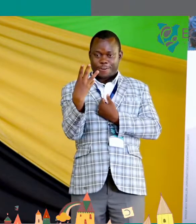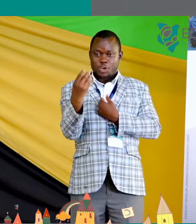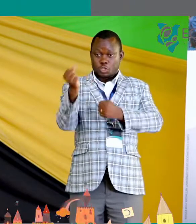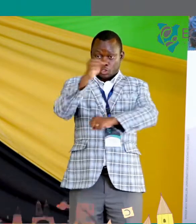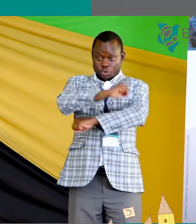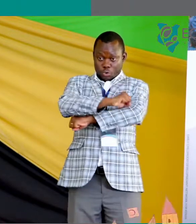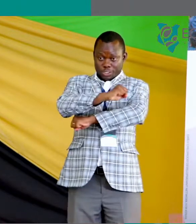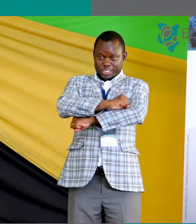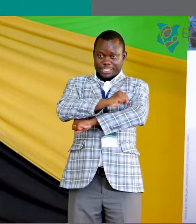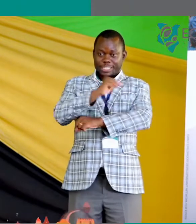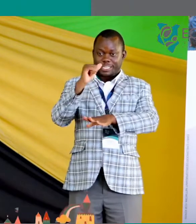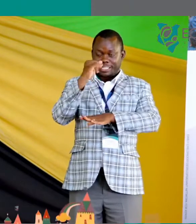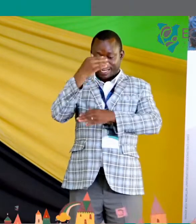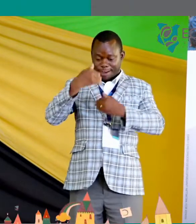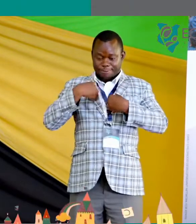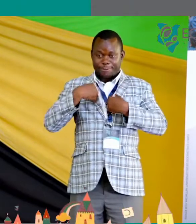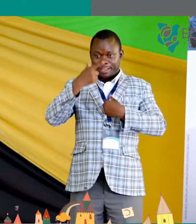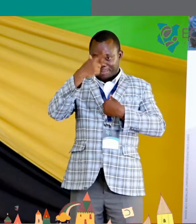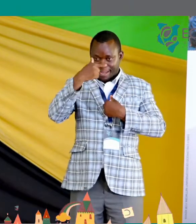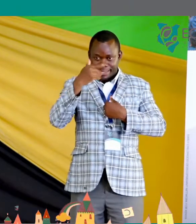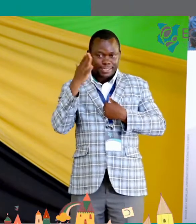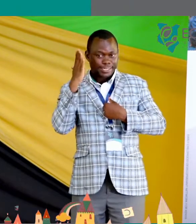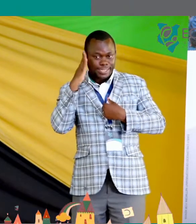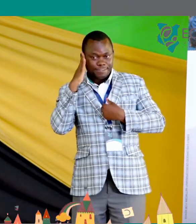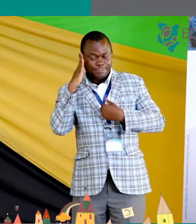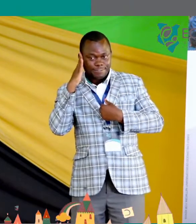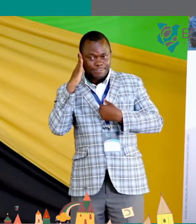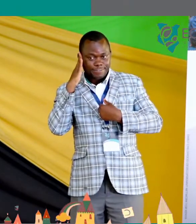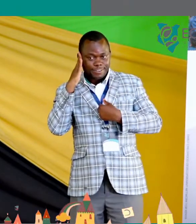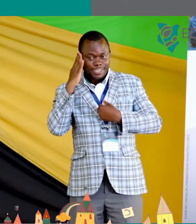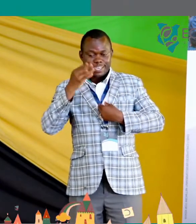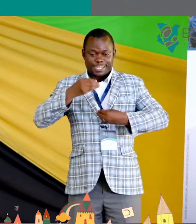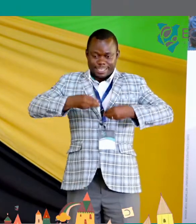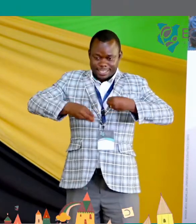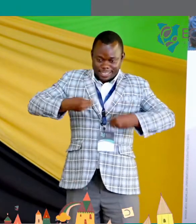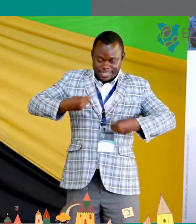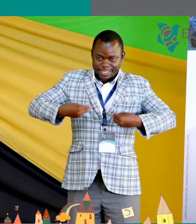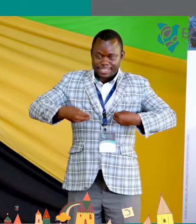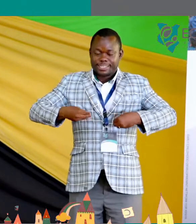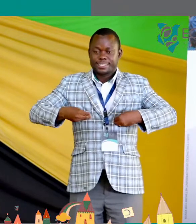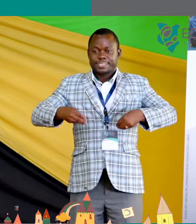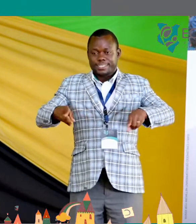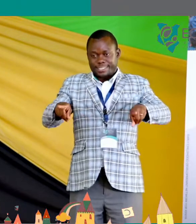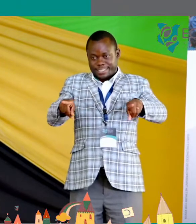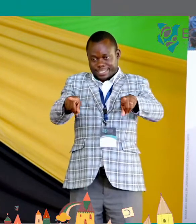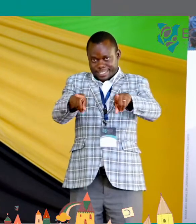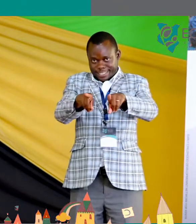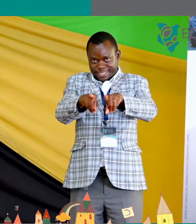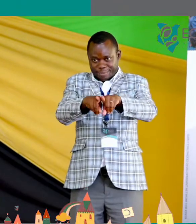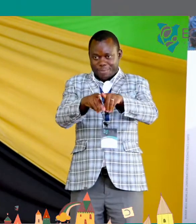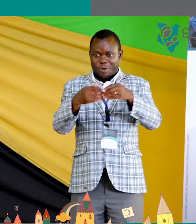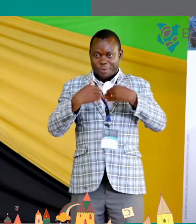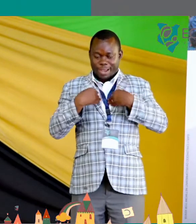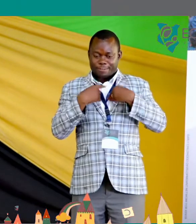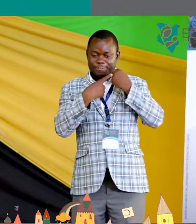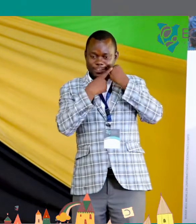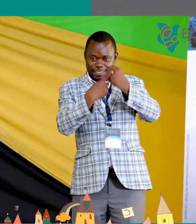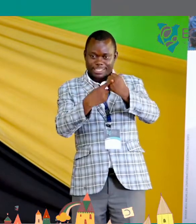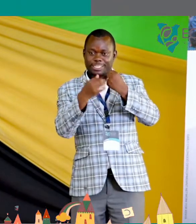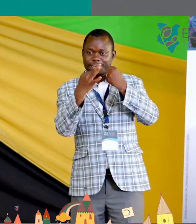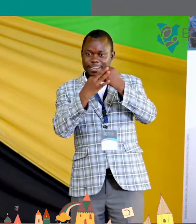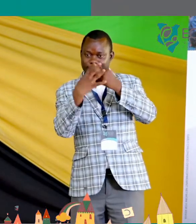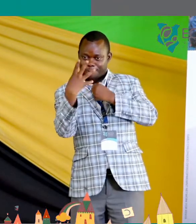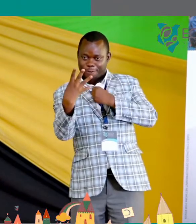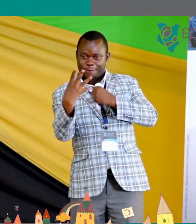institutions that cater for the blind, the deaf, the physically challenged. We have 684